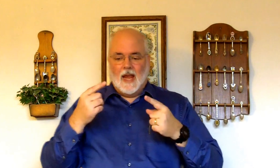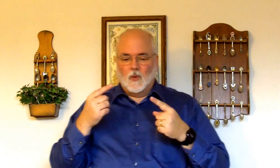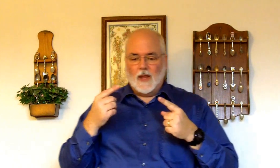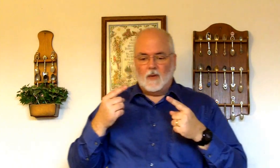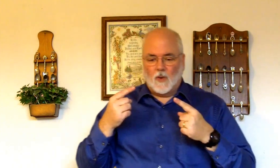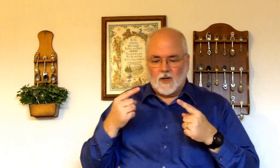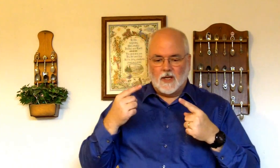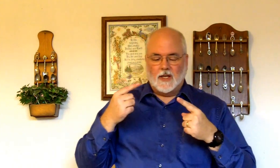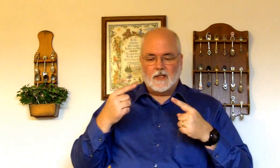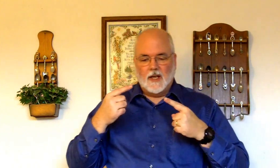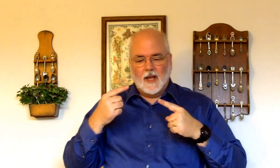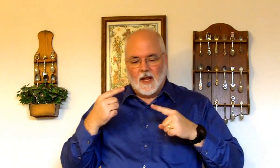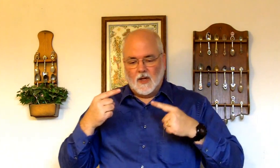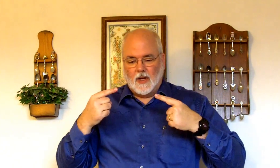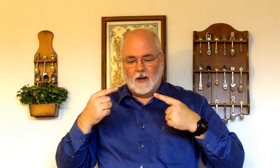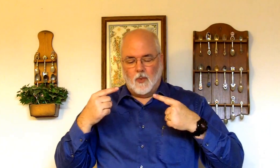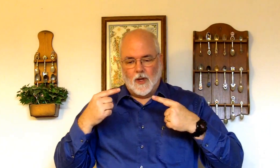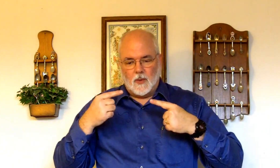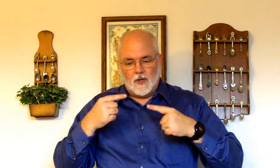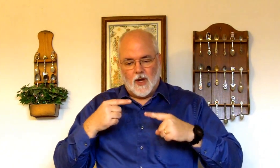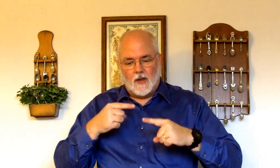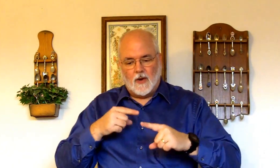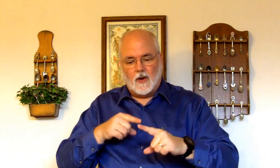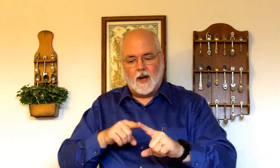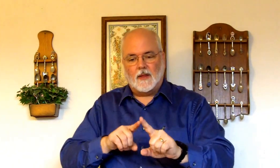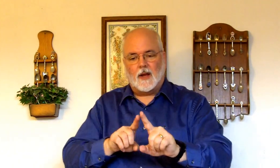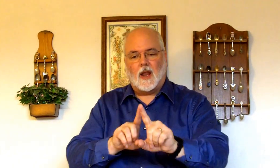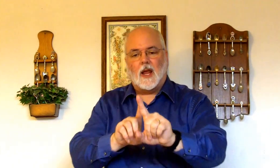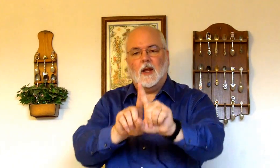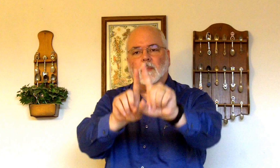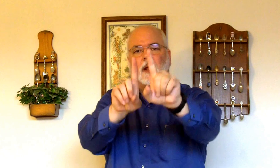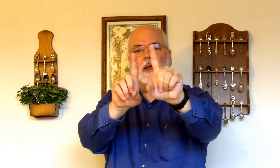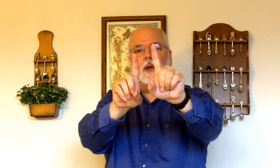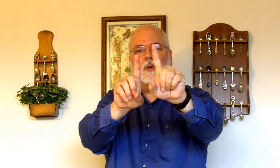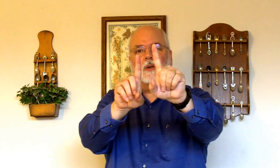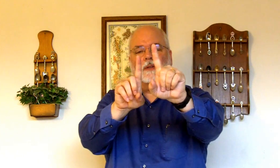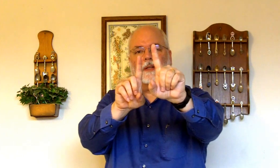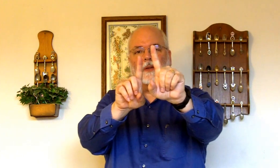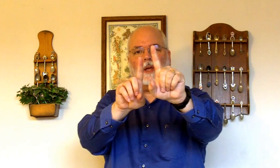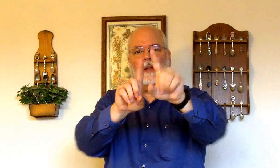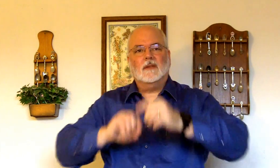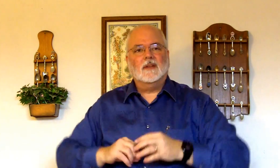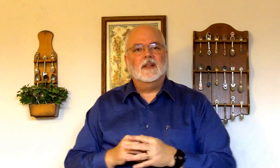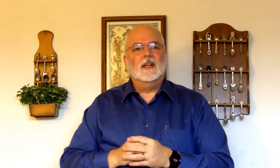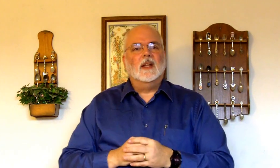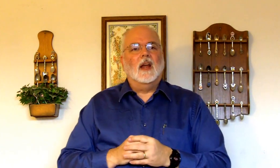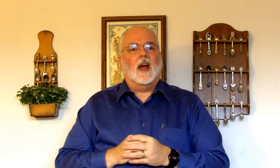And the way that works is you kind of point to each other and then line up and go. Okay? I